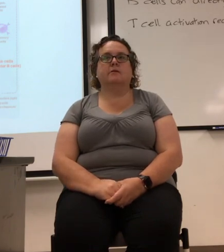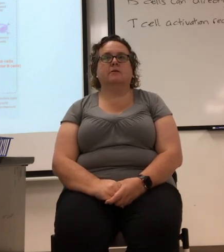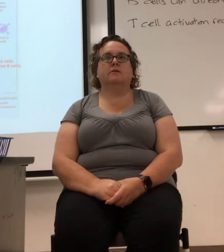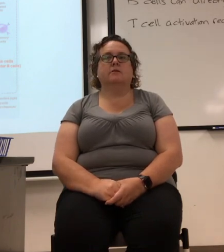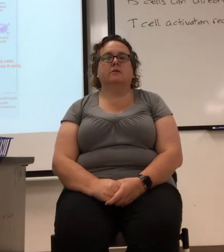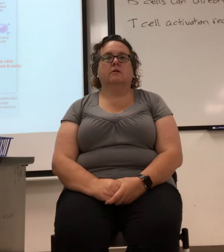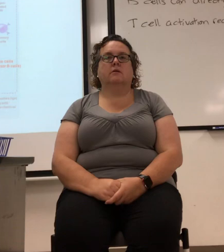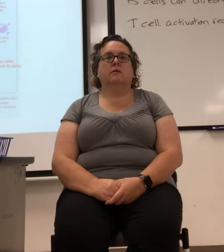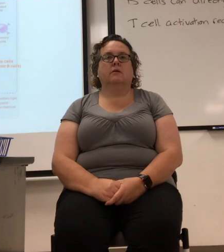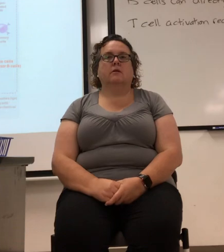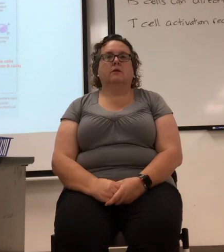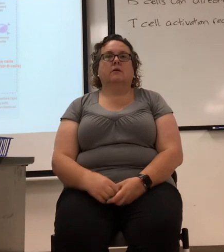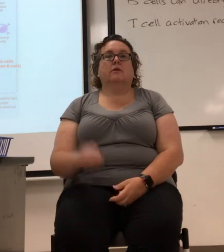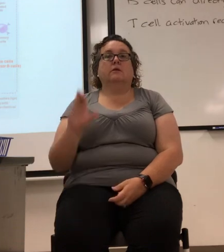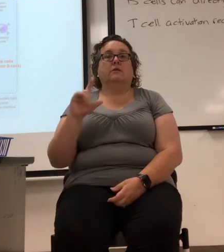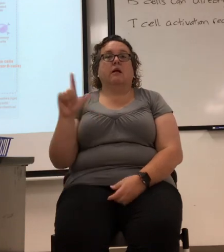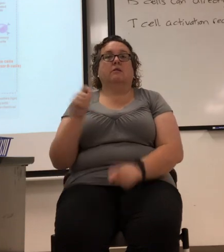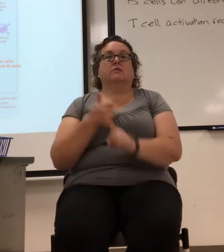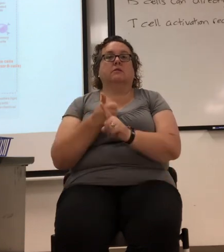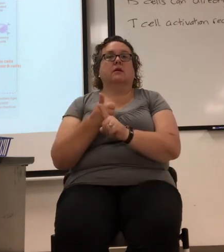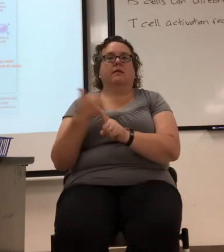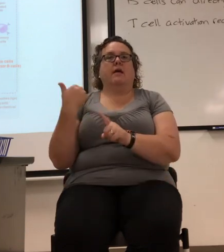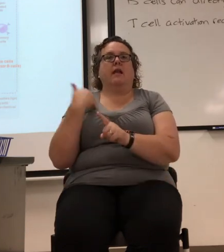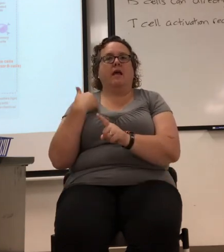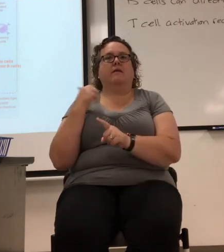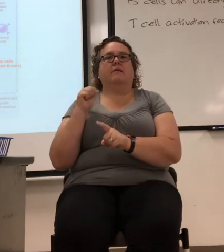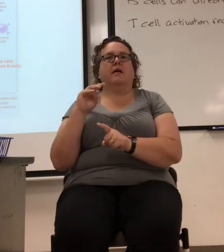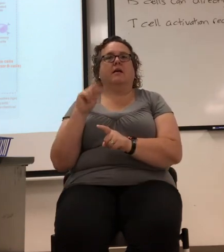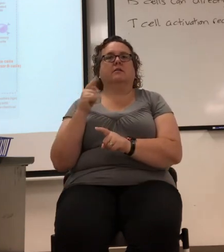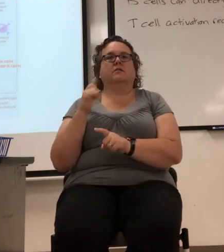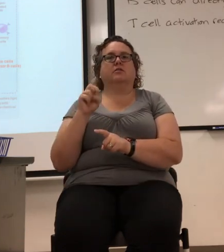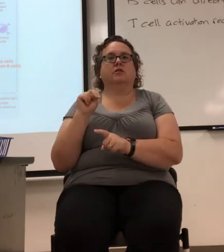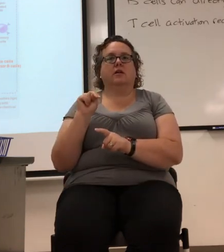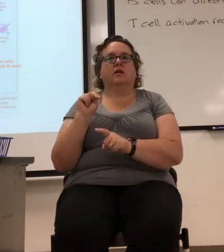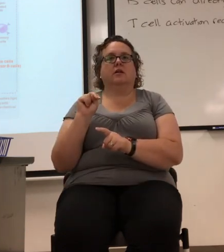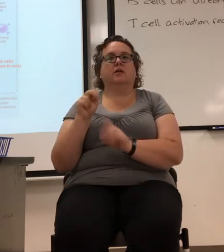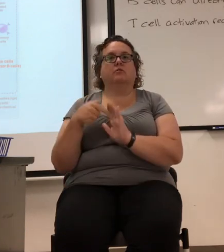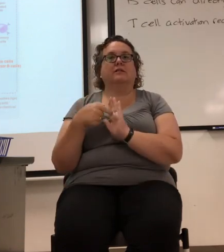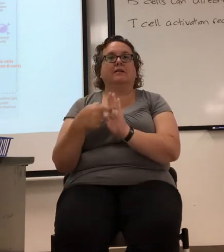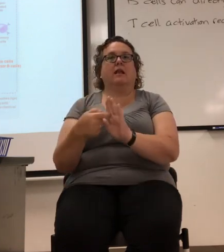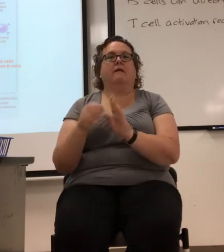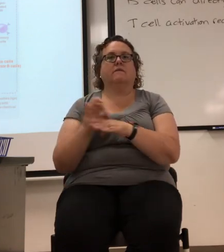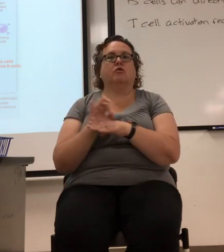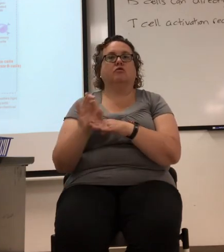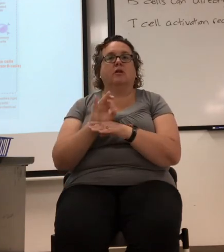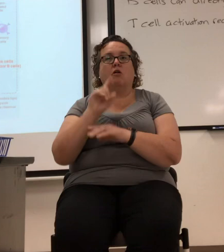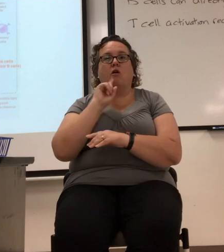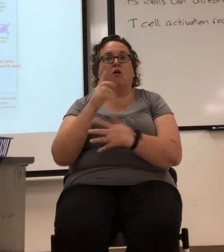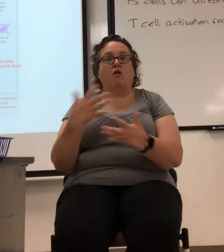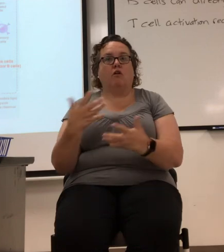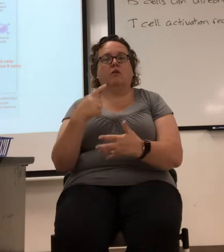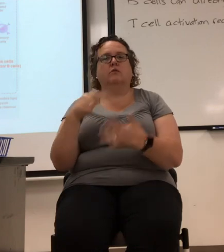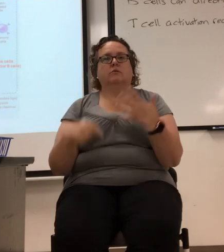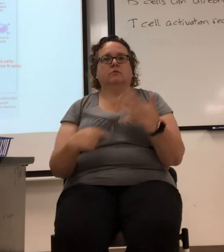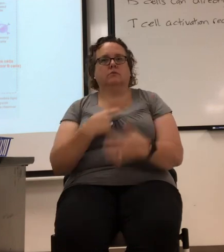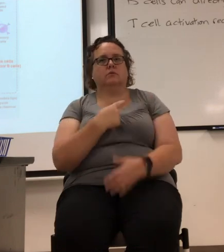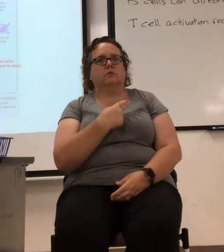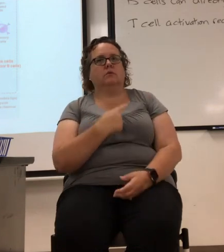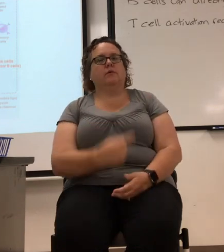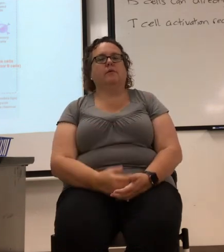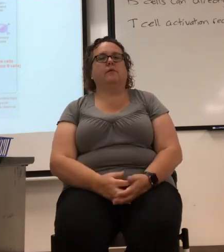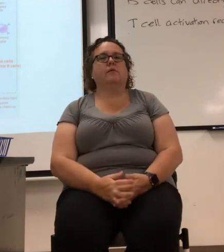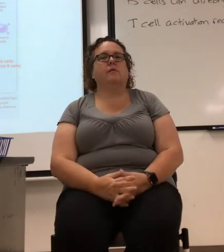presenting cells. Cells that have antigen presenting function are dendritic cells,